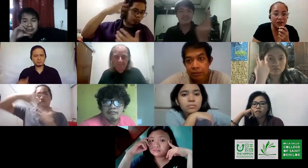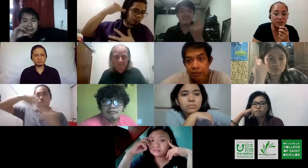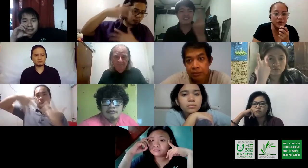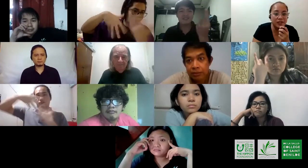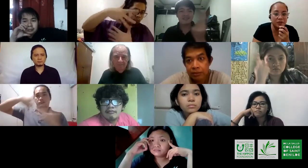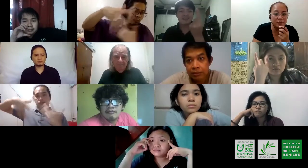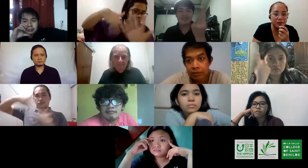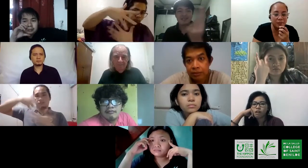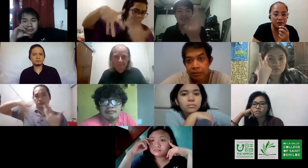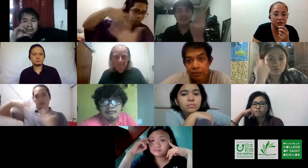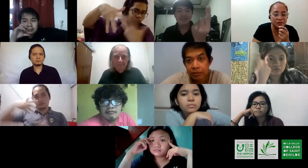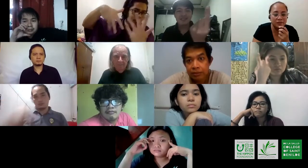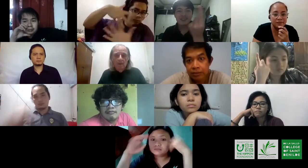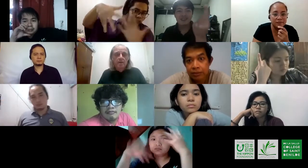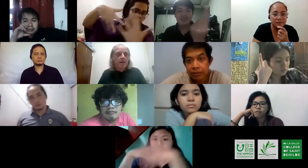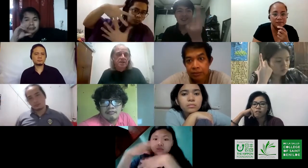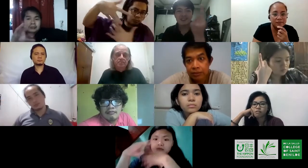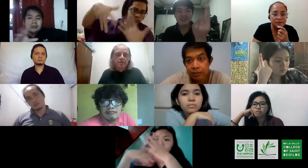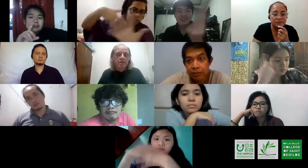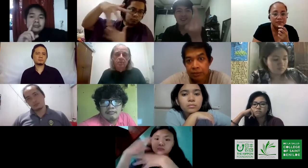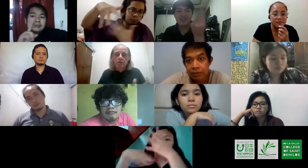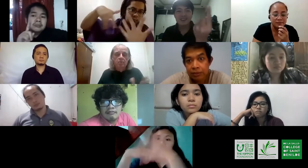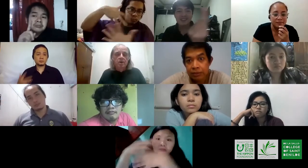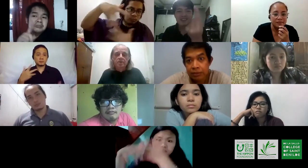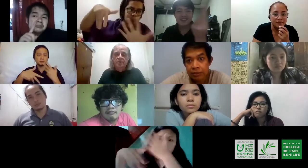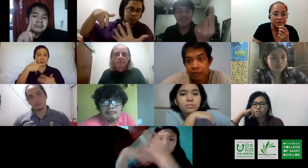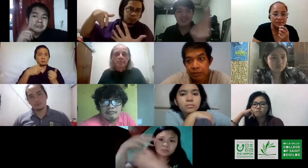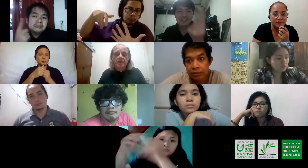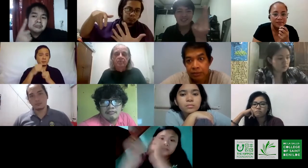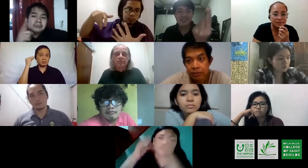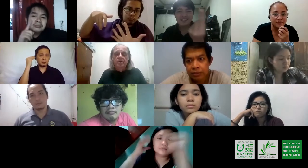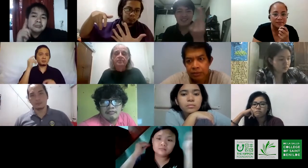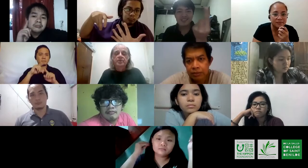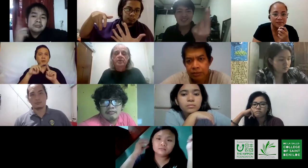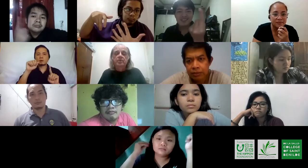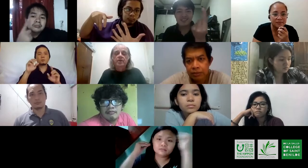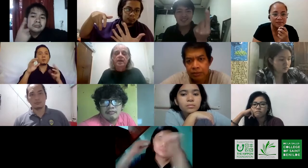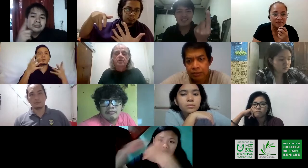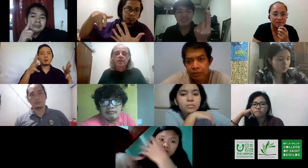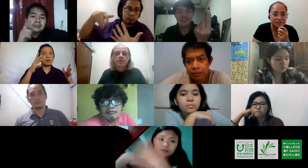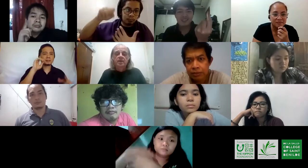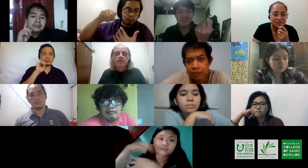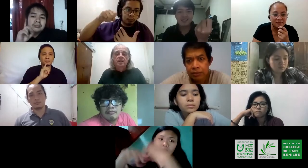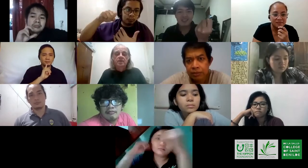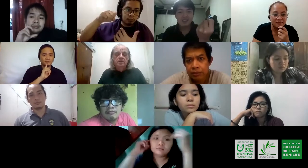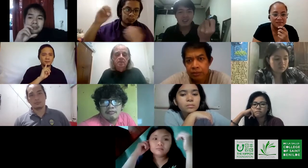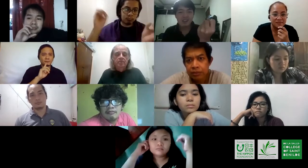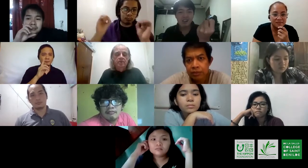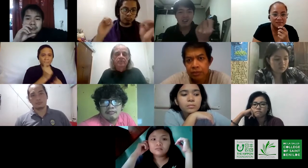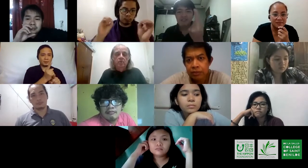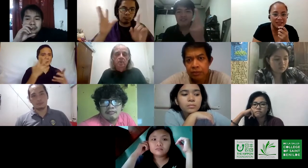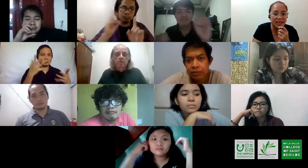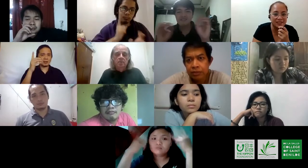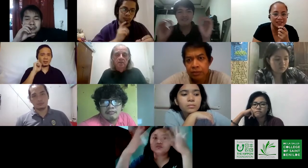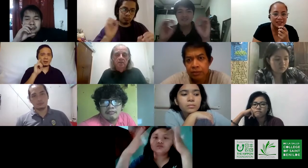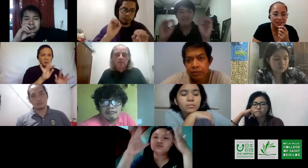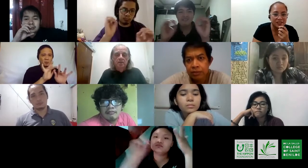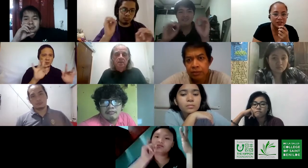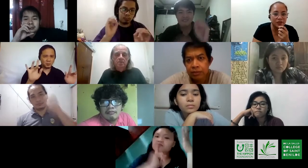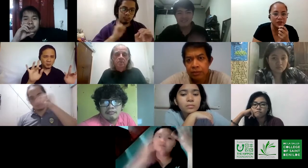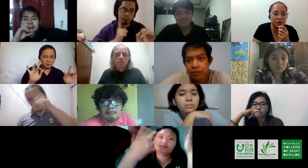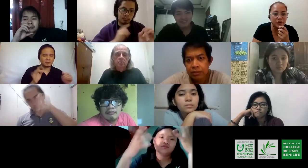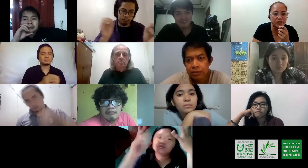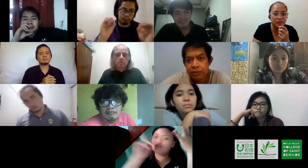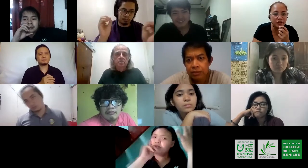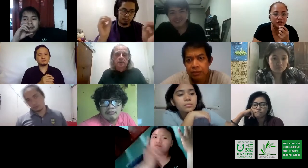He interacts with the hearing people. Yes, but there were no other deaf people for him to interact with. So therefore. Yes.